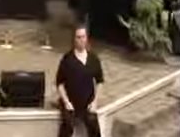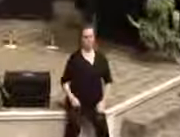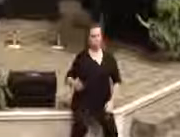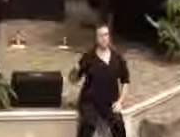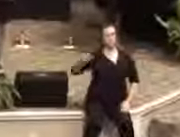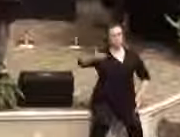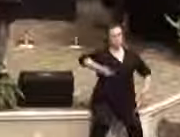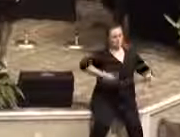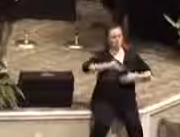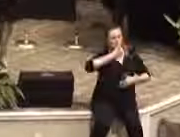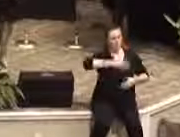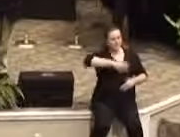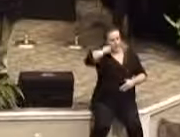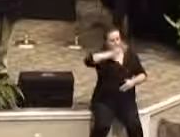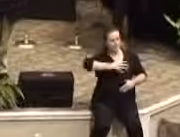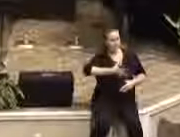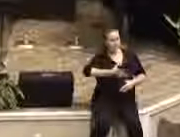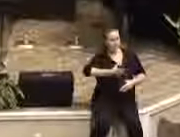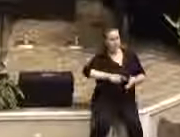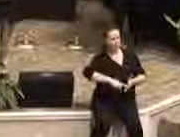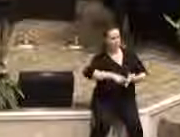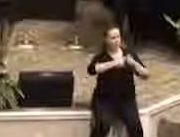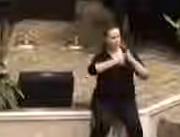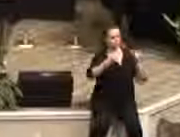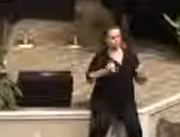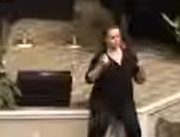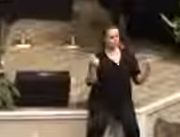Welcome, ladies and gentlemen, we'll now begin our ceremony.